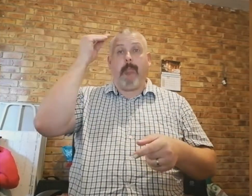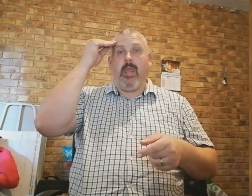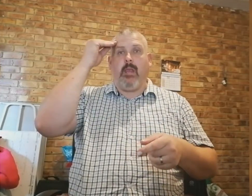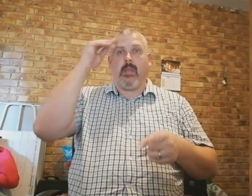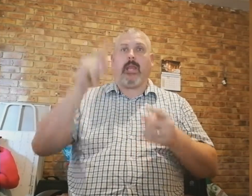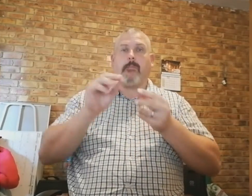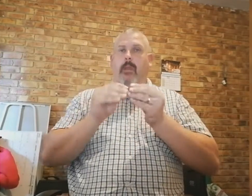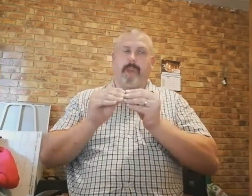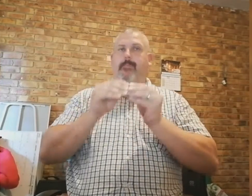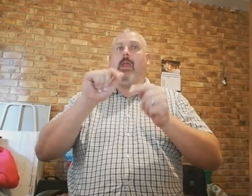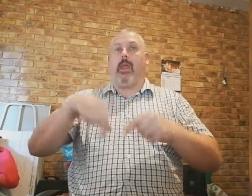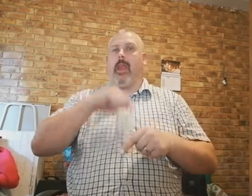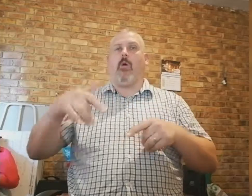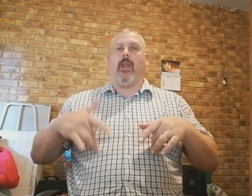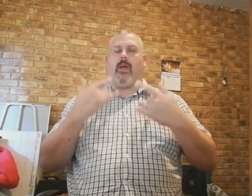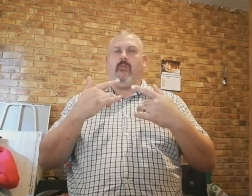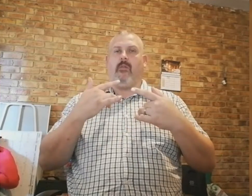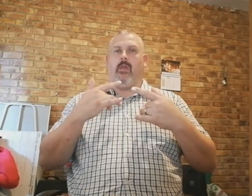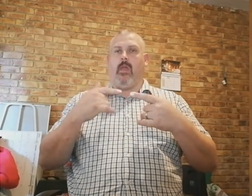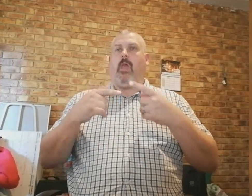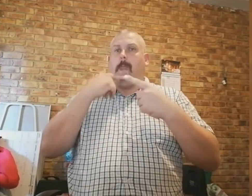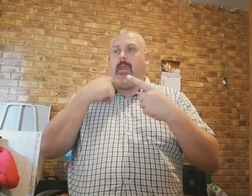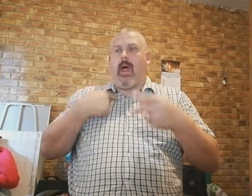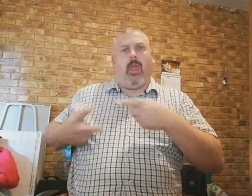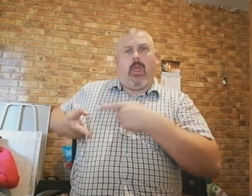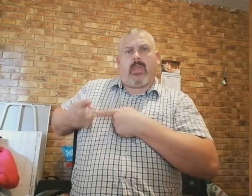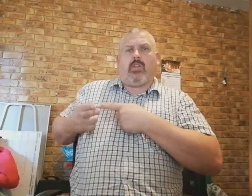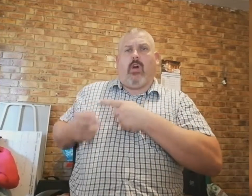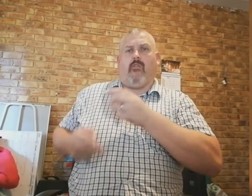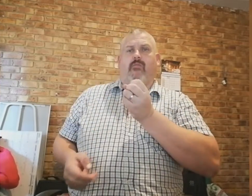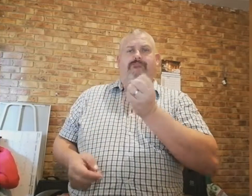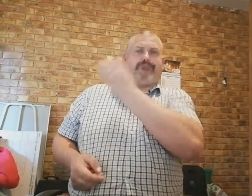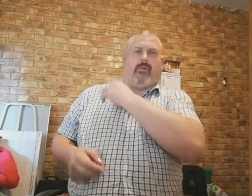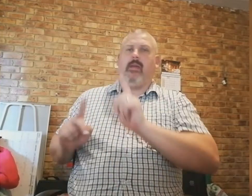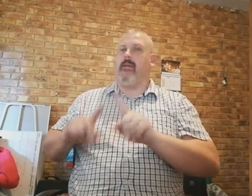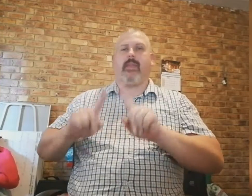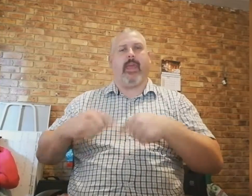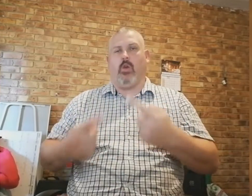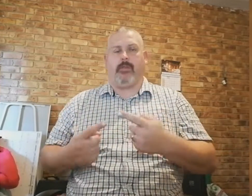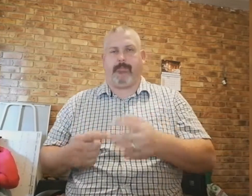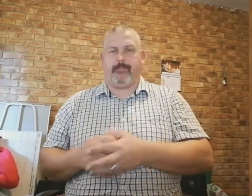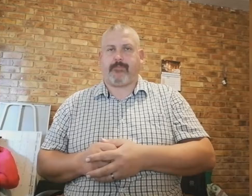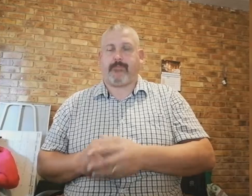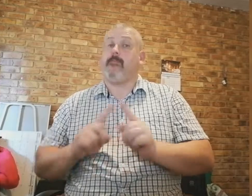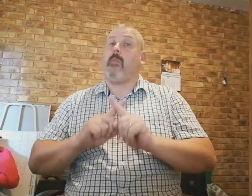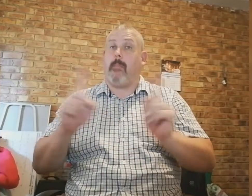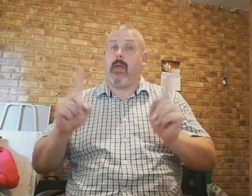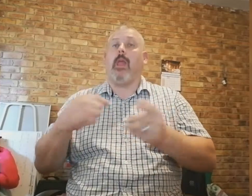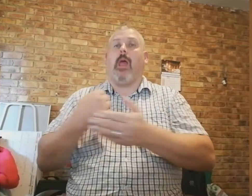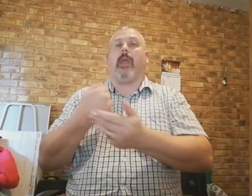memory that's been in our life. I mean, I cut off, cannot, but I